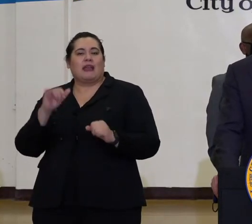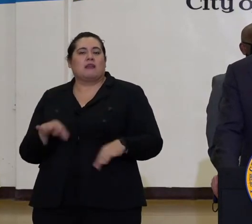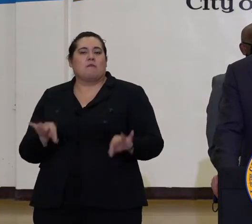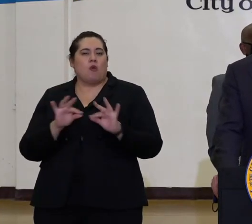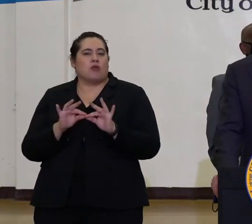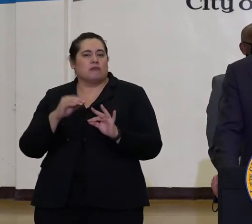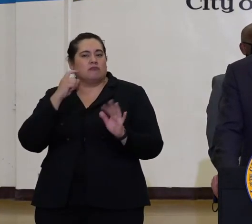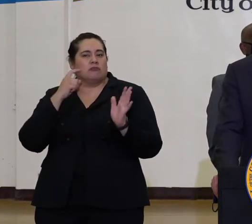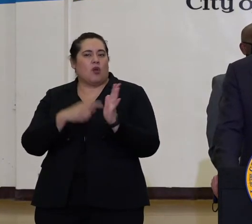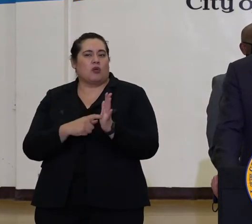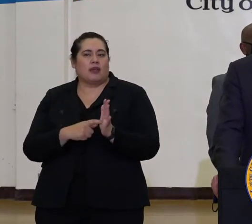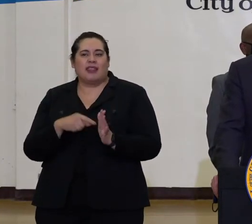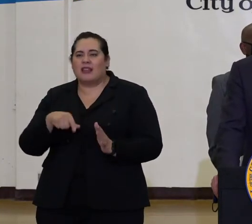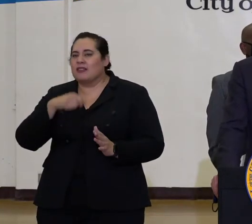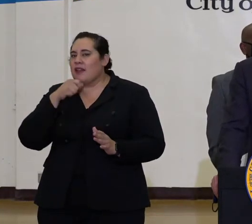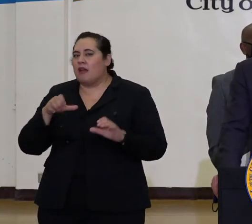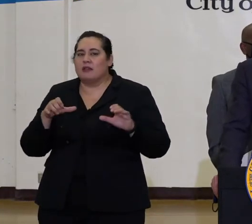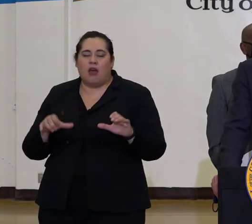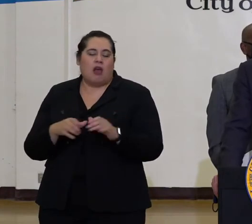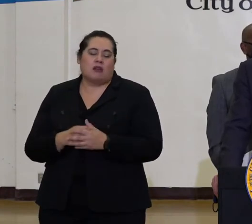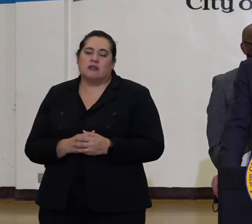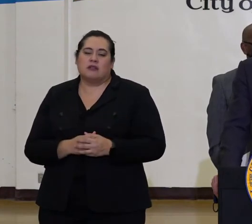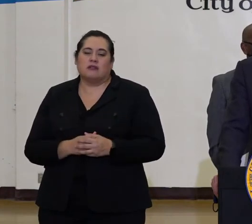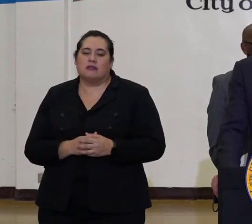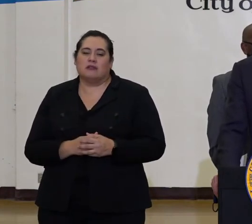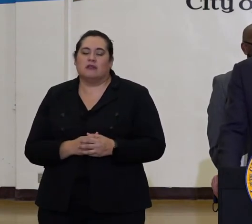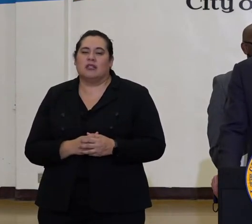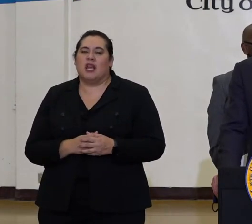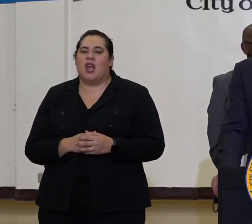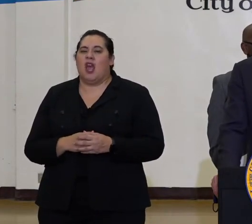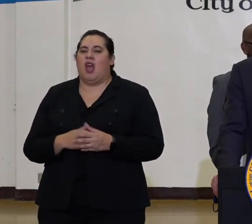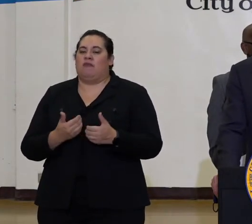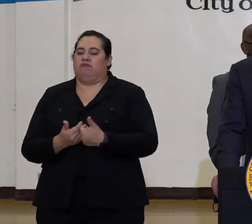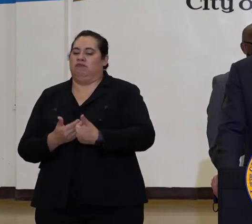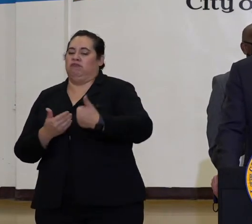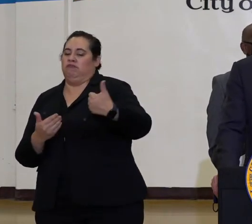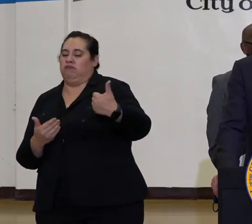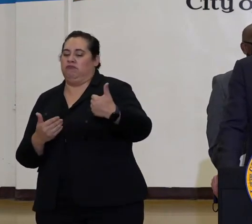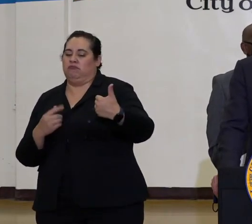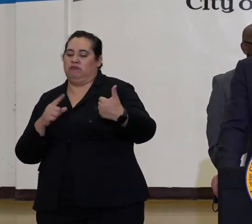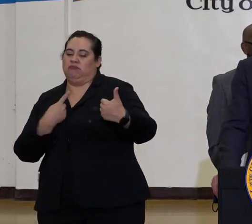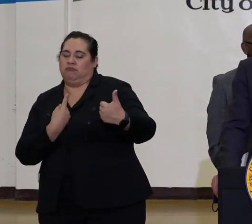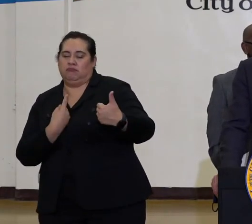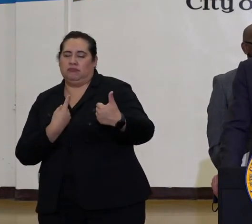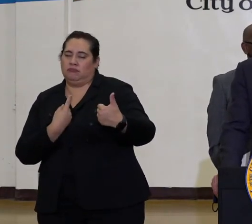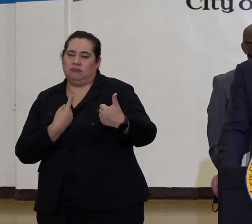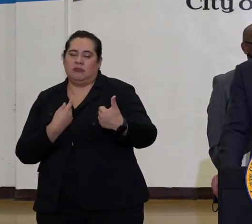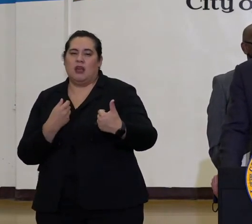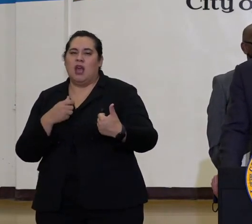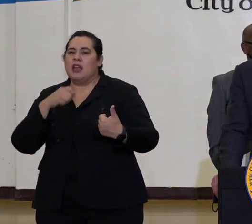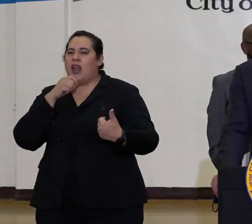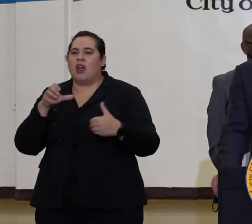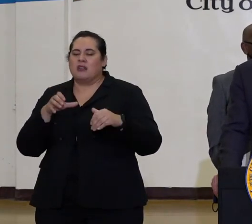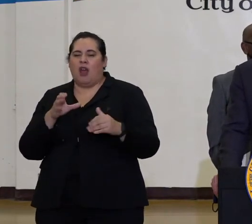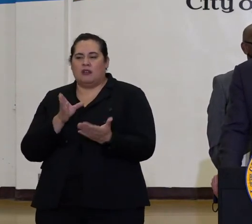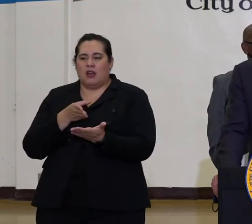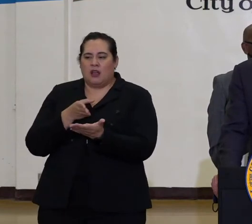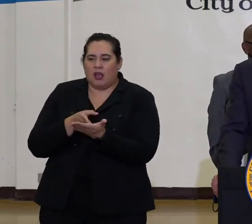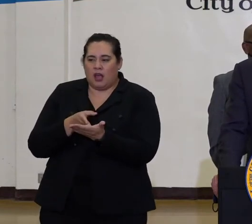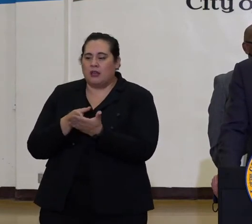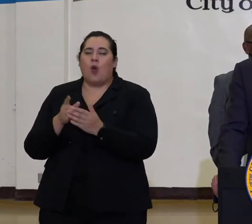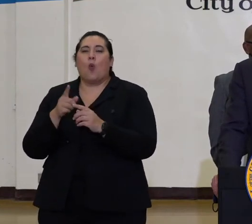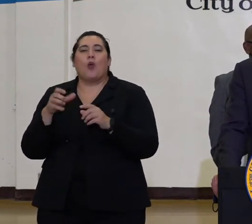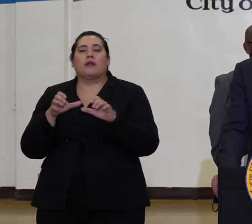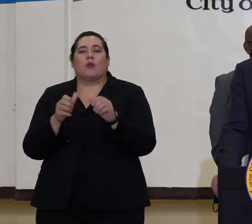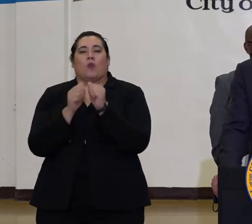note. This was not done in a vacuum. This wasn't done to anybody. This was done